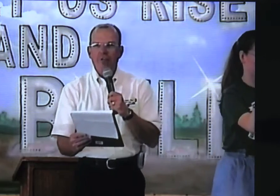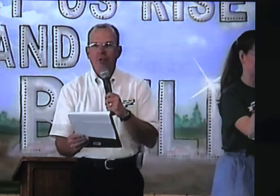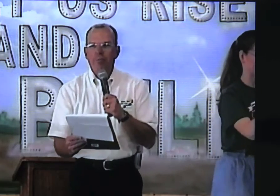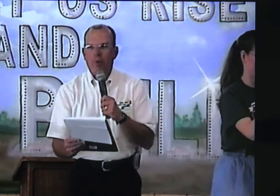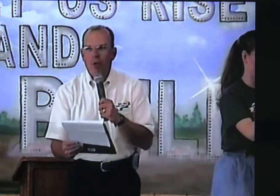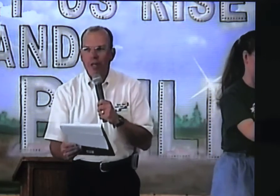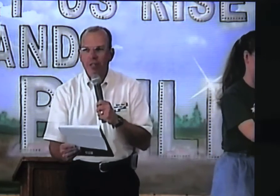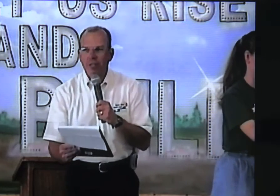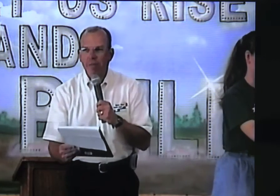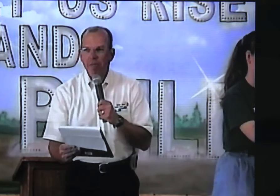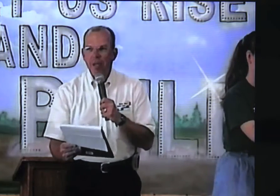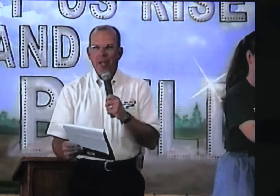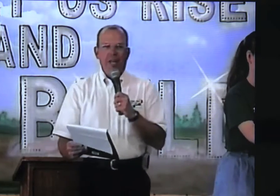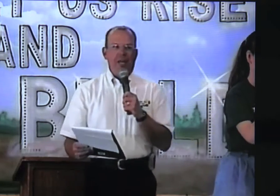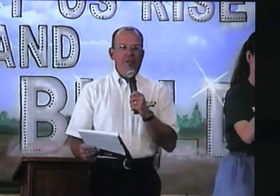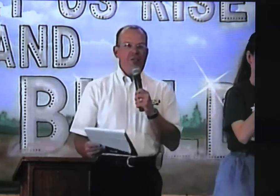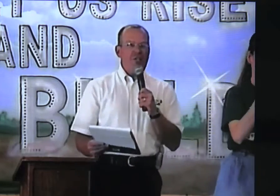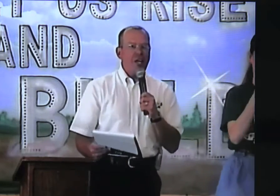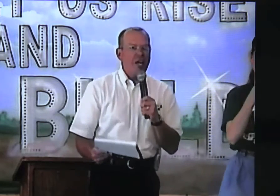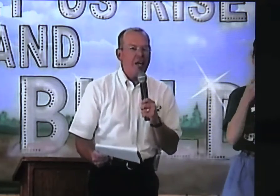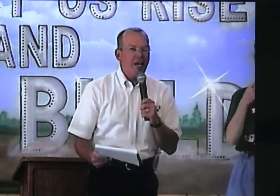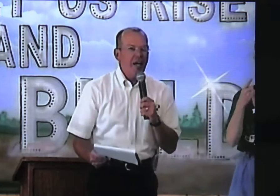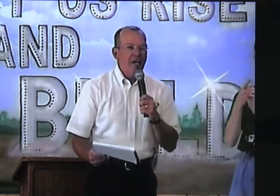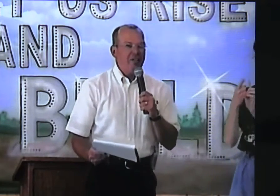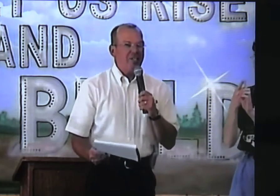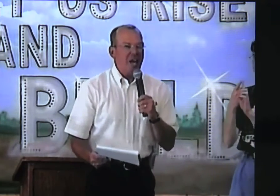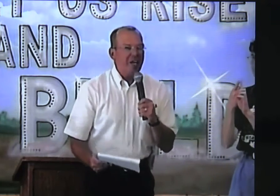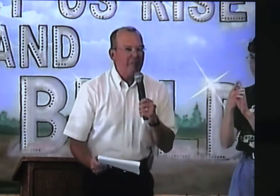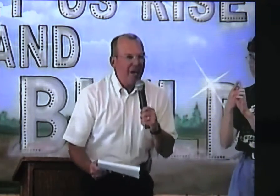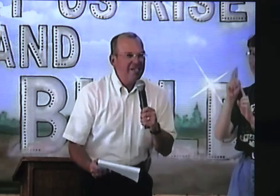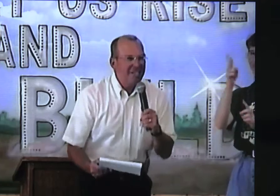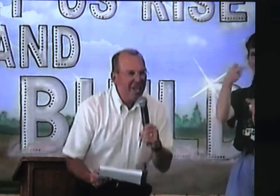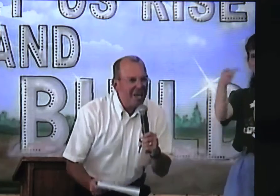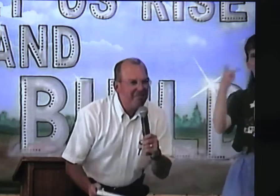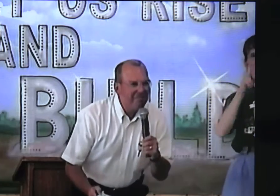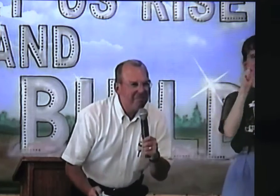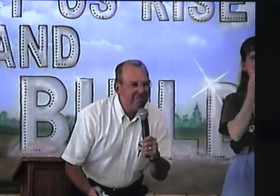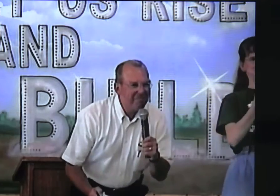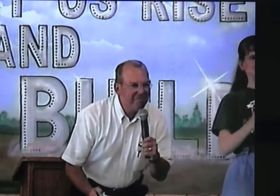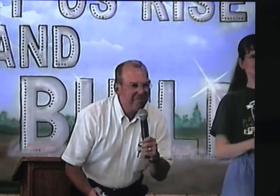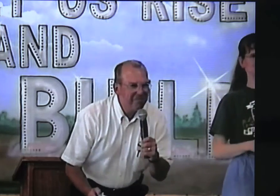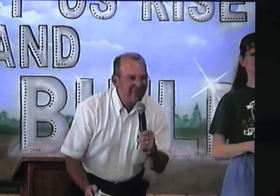240,000 points is the second place team.